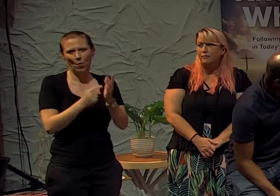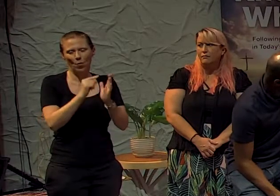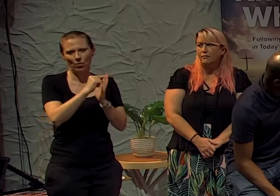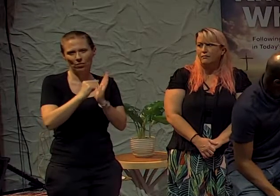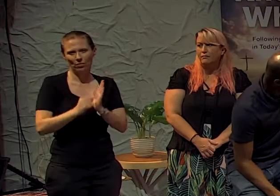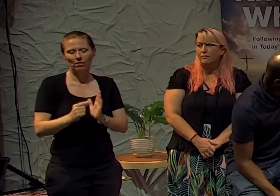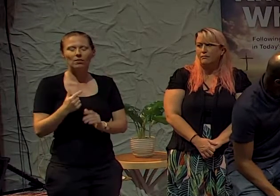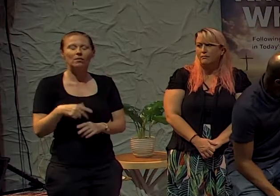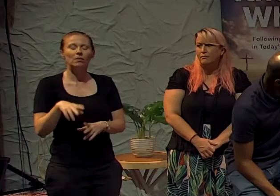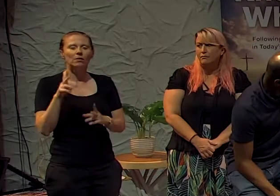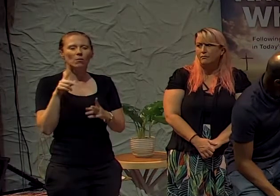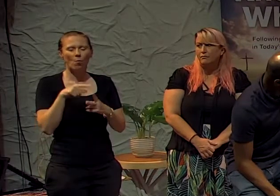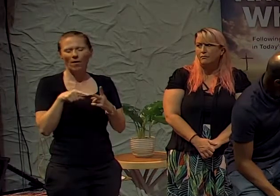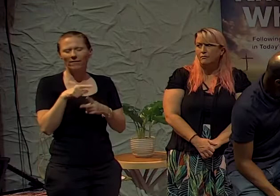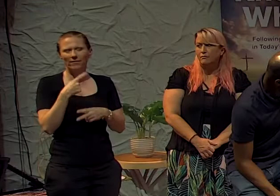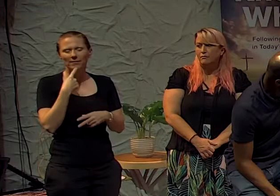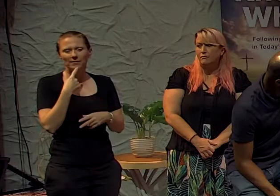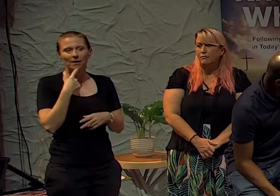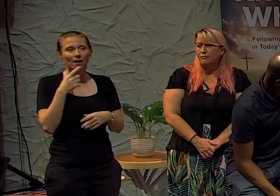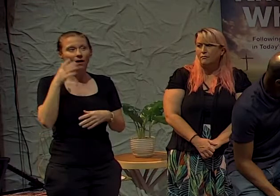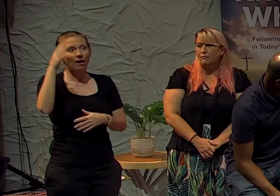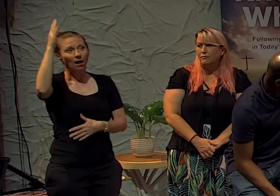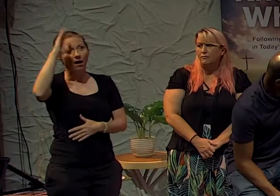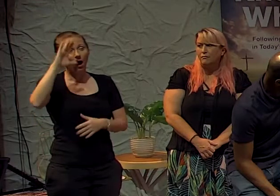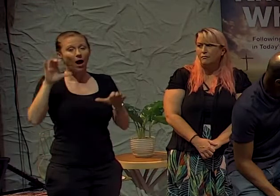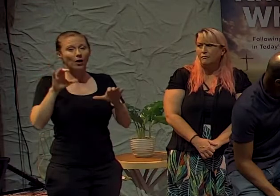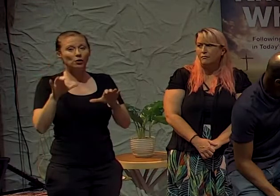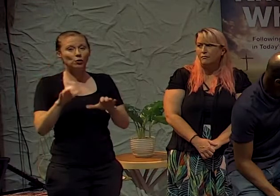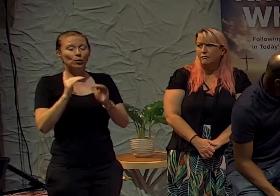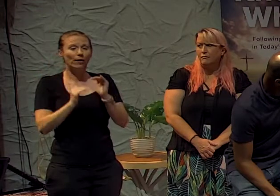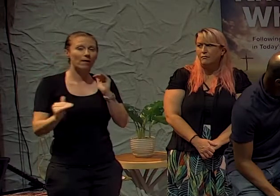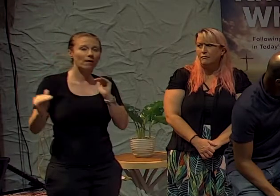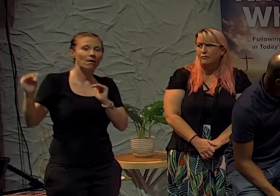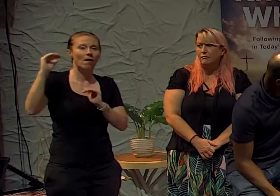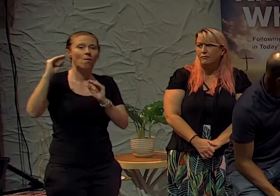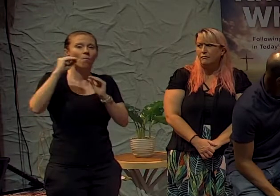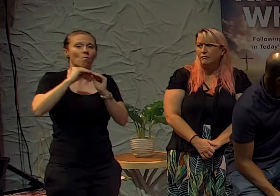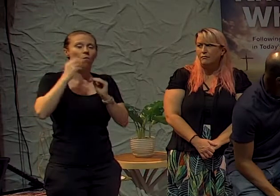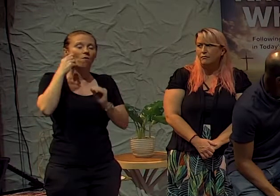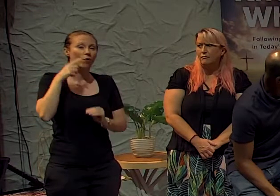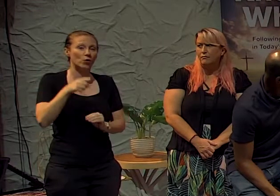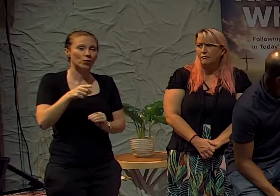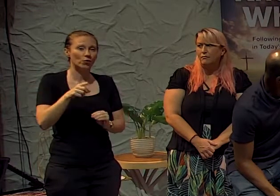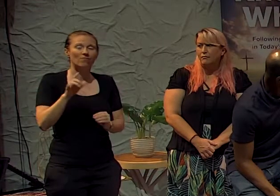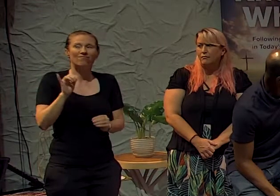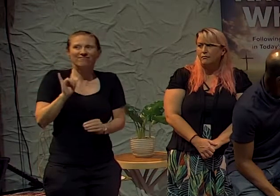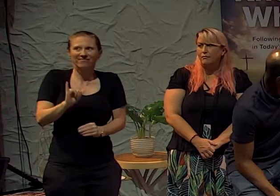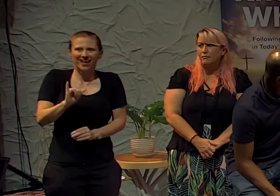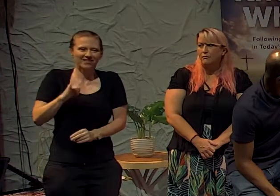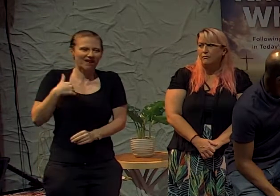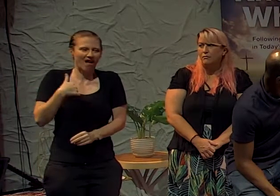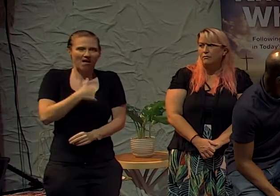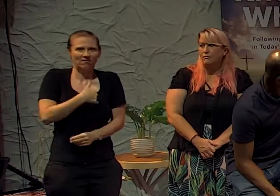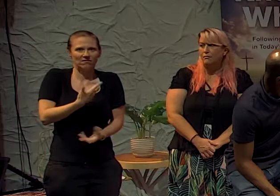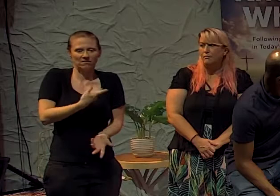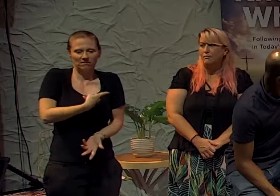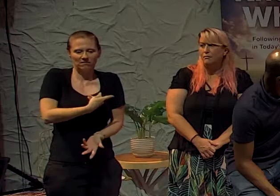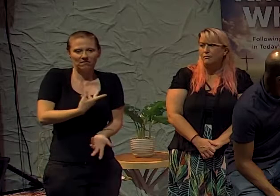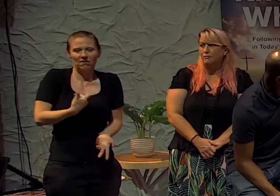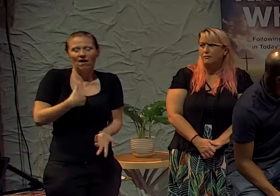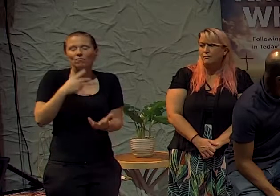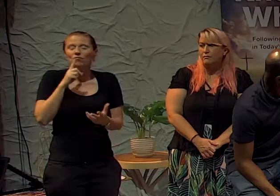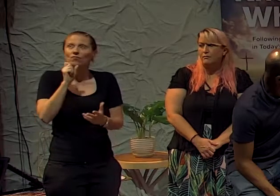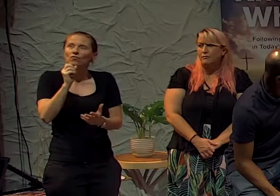about, God doing immeasurably more for you, that's me, that's us. I mean, I'm